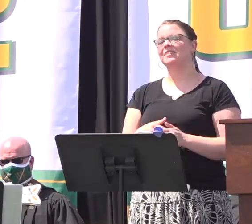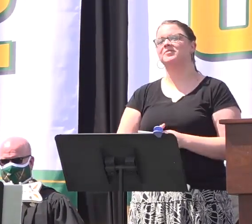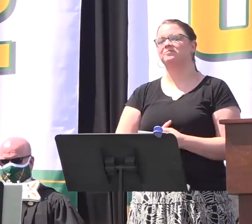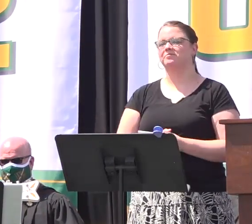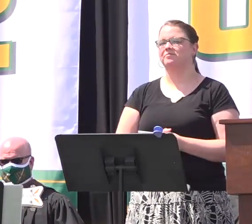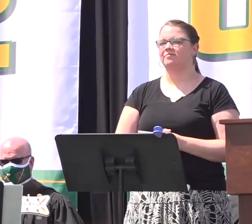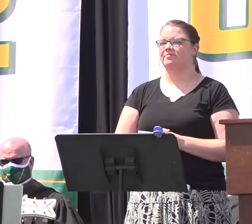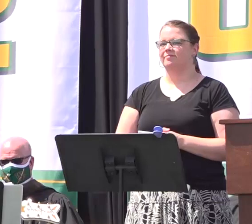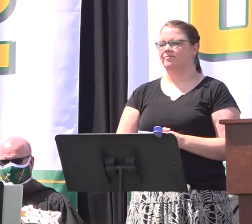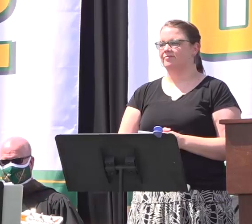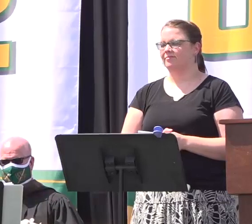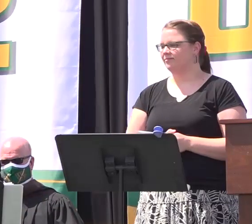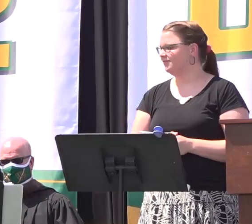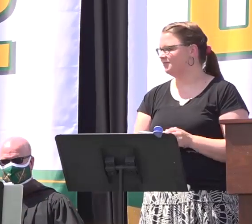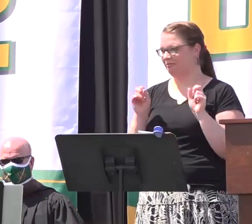All right.